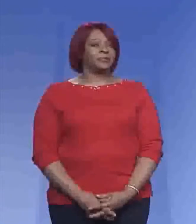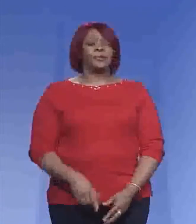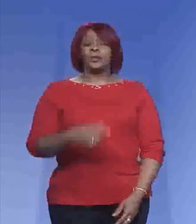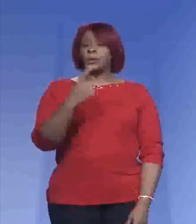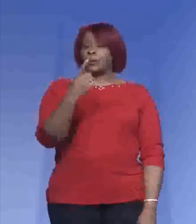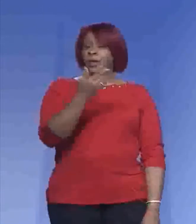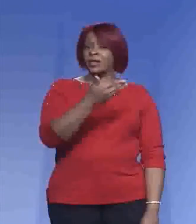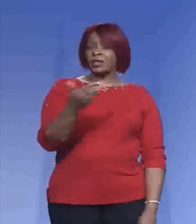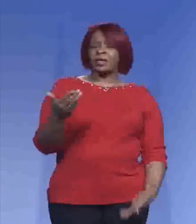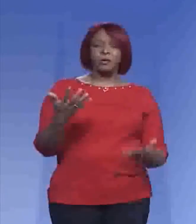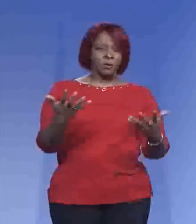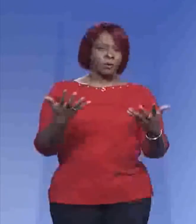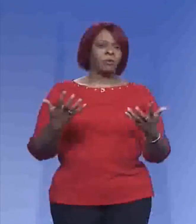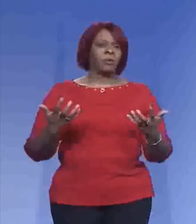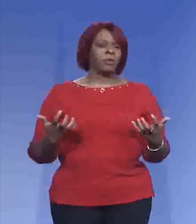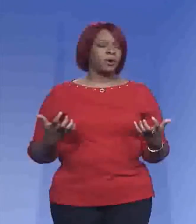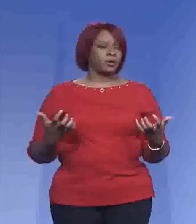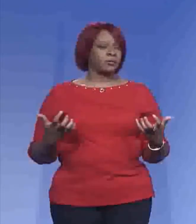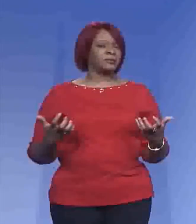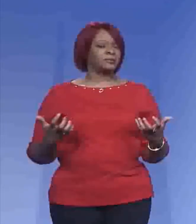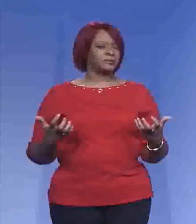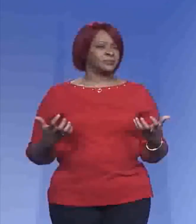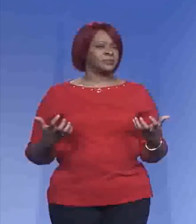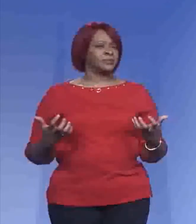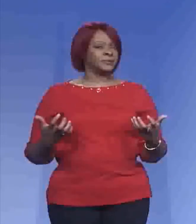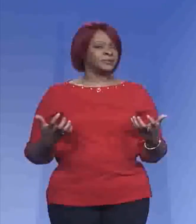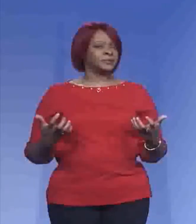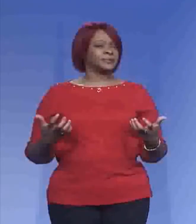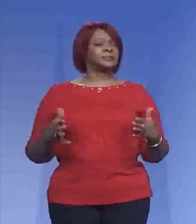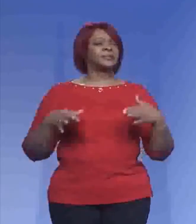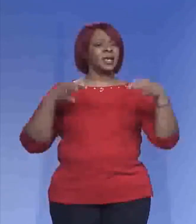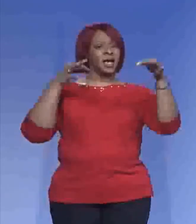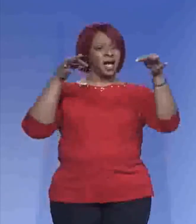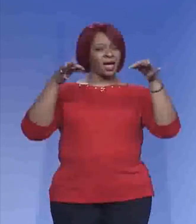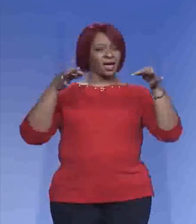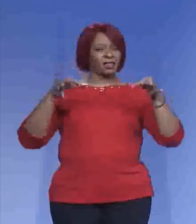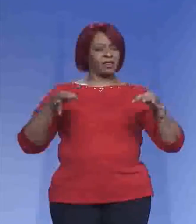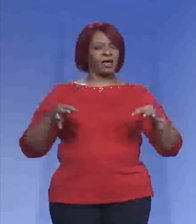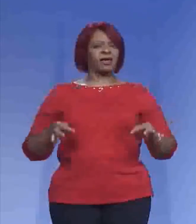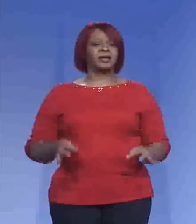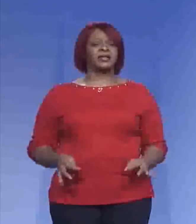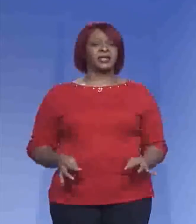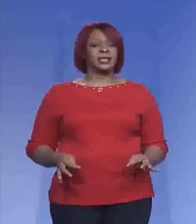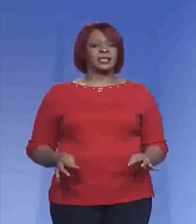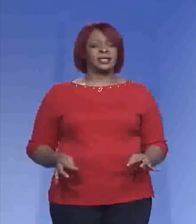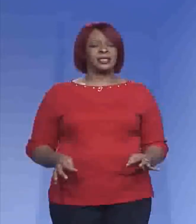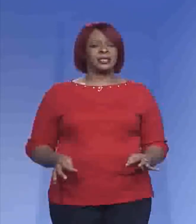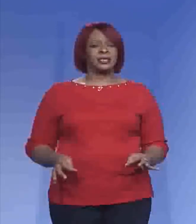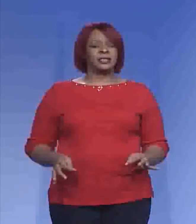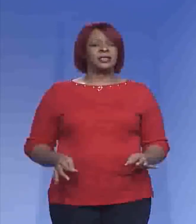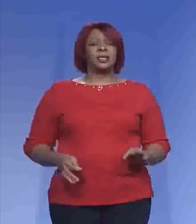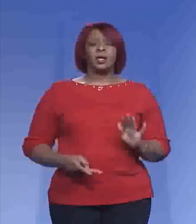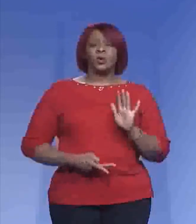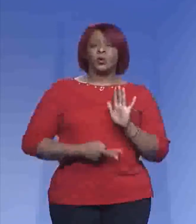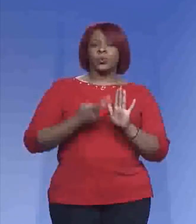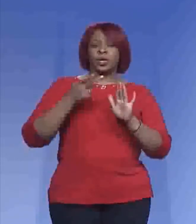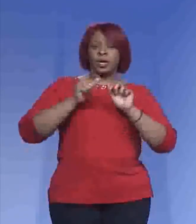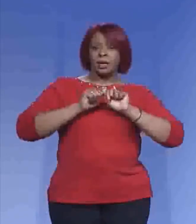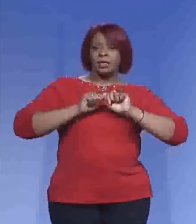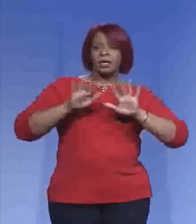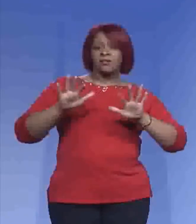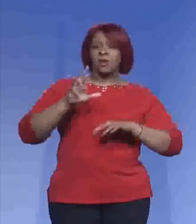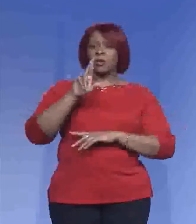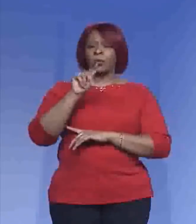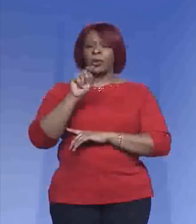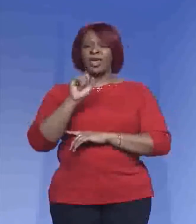One of the things that we want to also highlight is the reproductive rate of the virus.